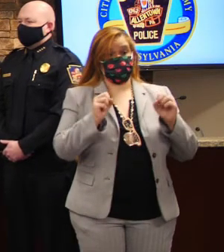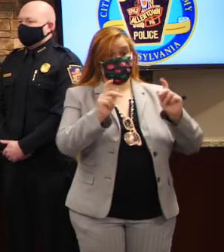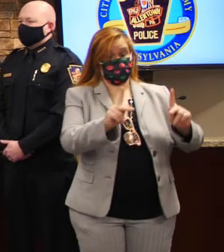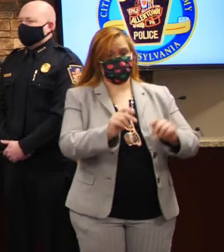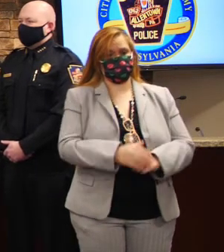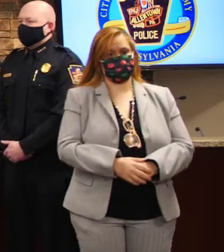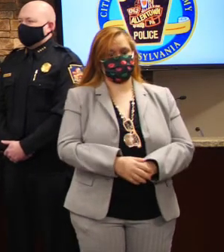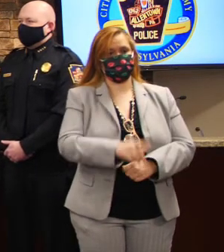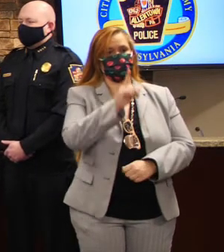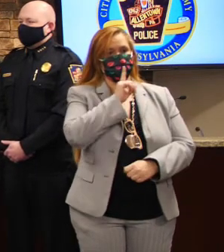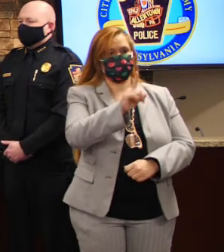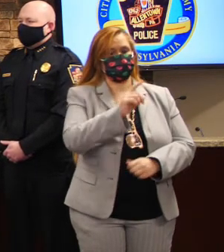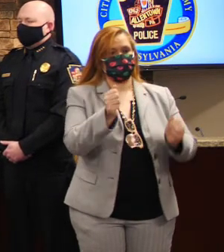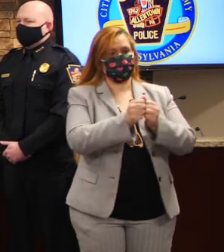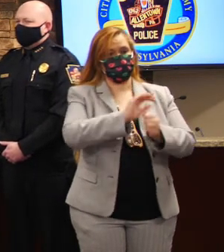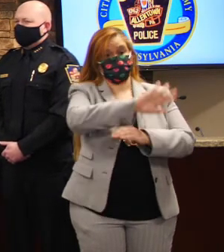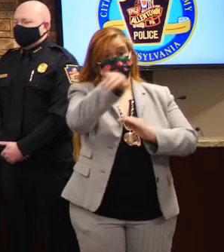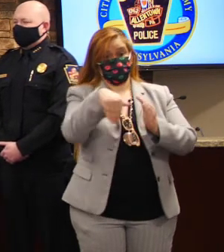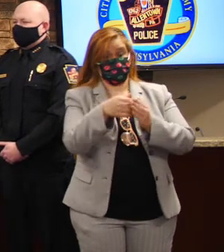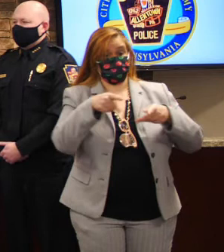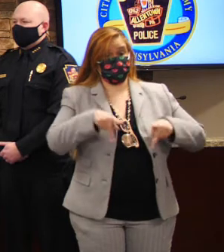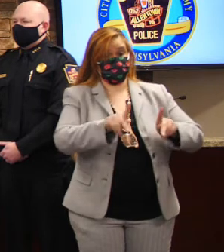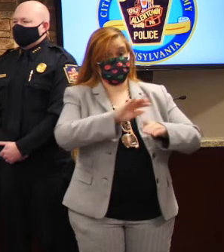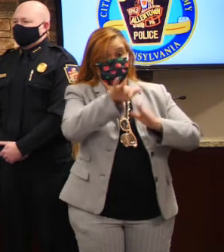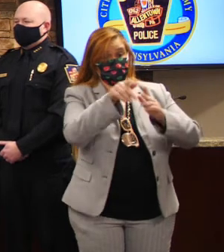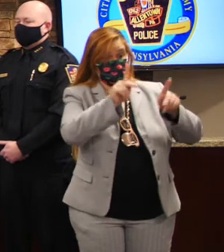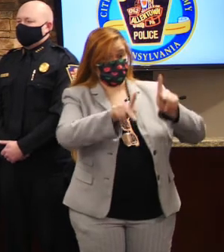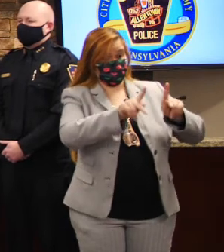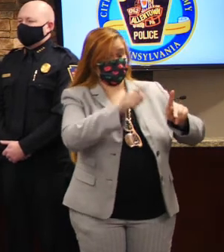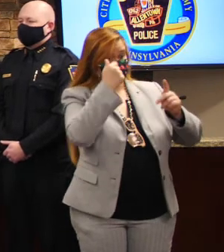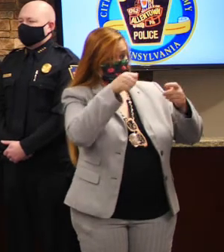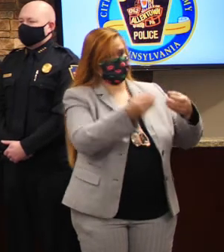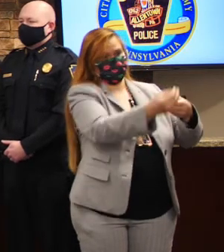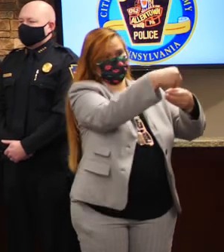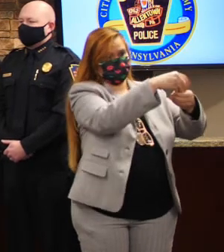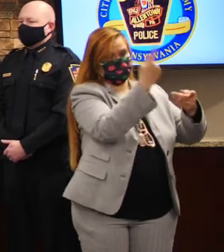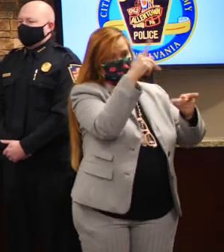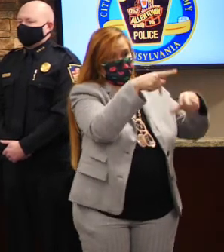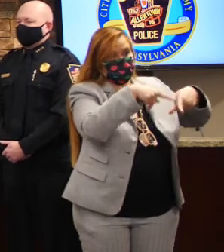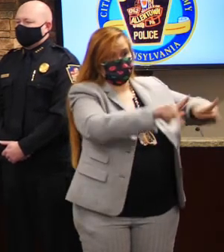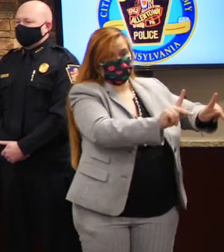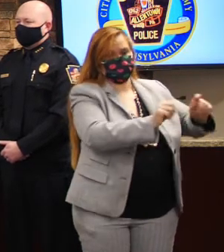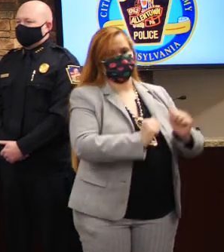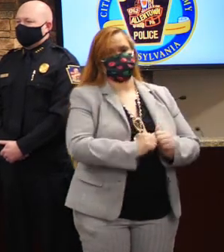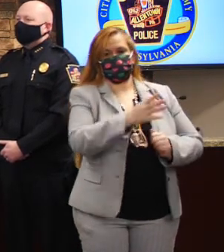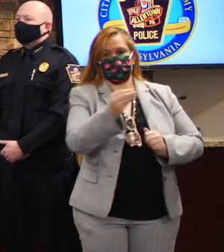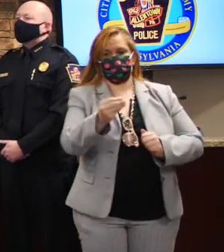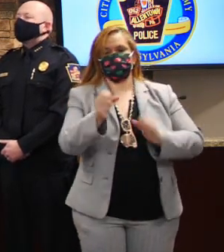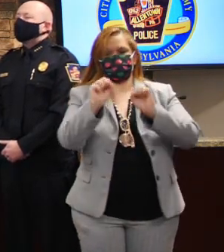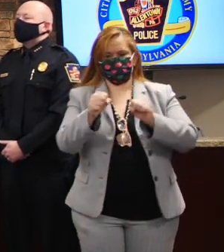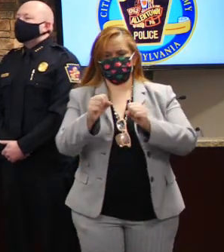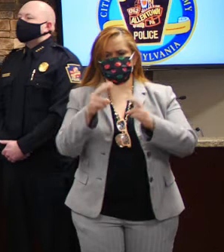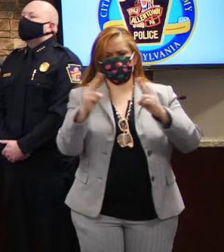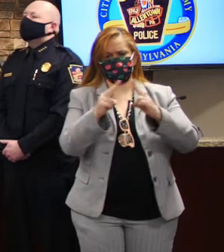firsthand, up-close, and personal look at how the Allentown Police Department works, from the men and women who are on the streets doing their job every